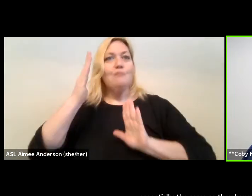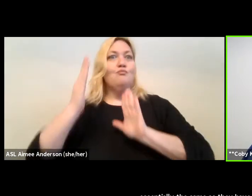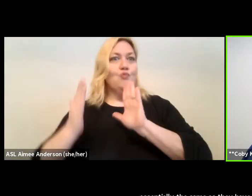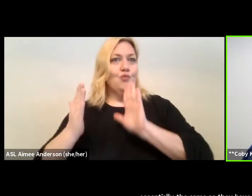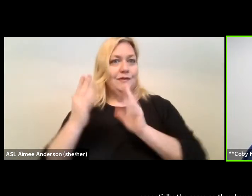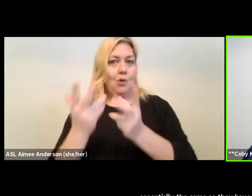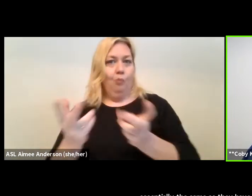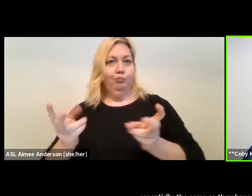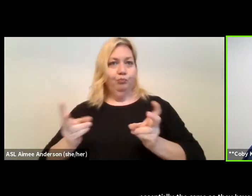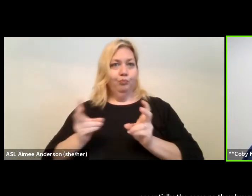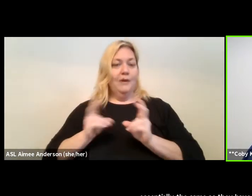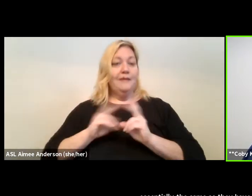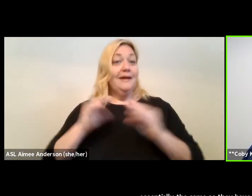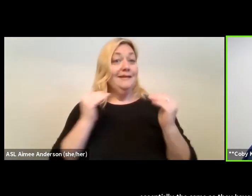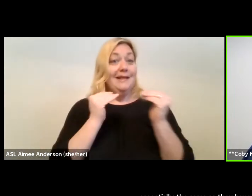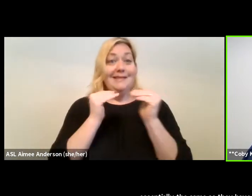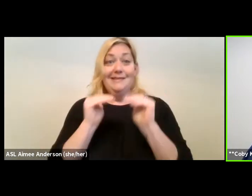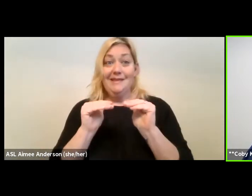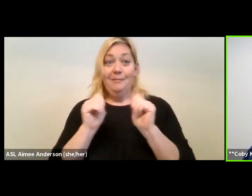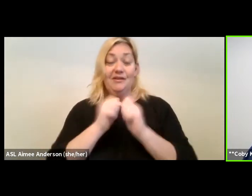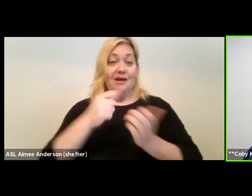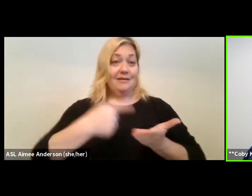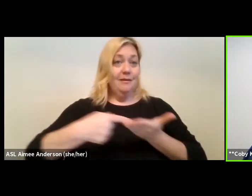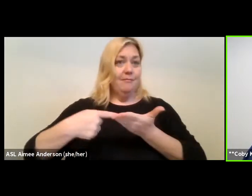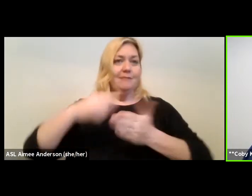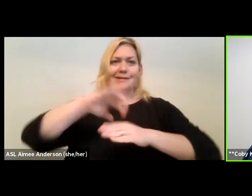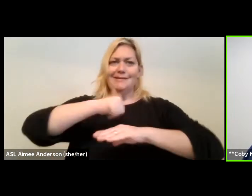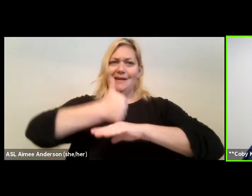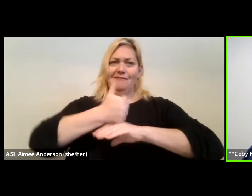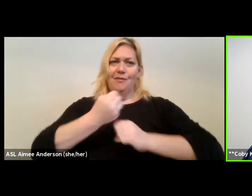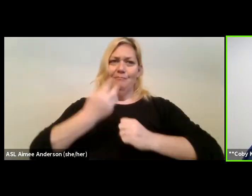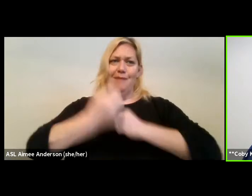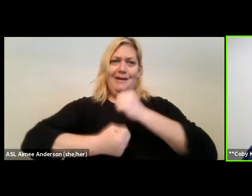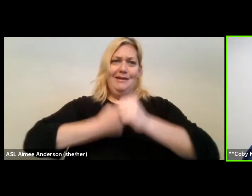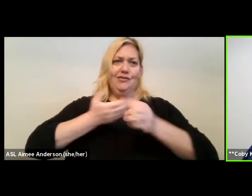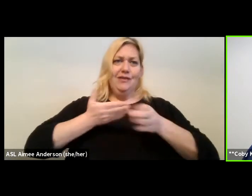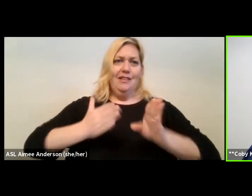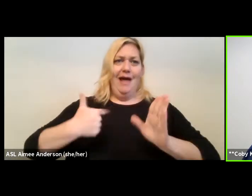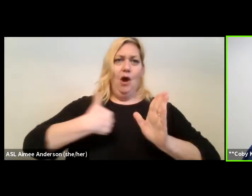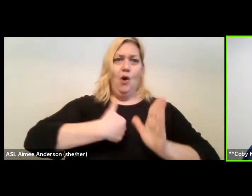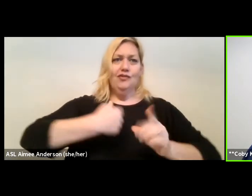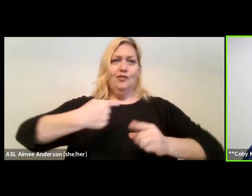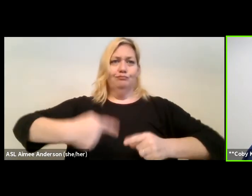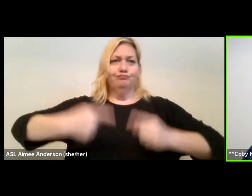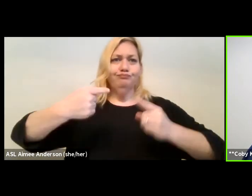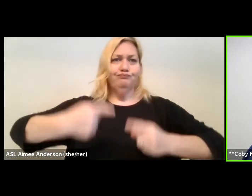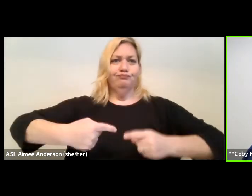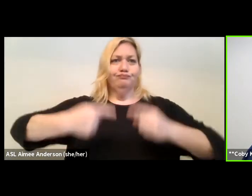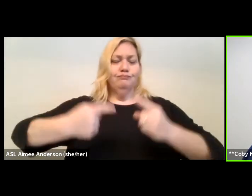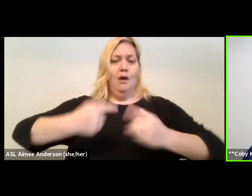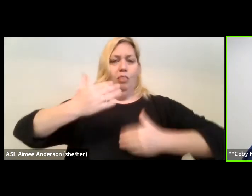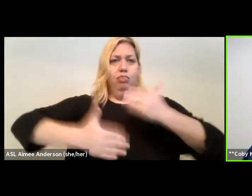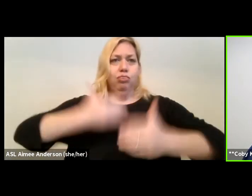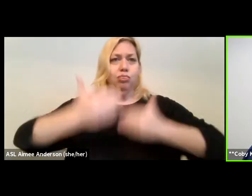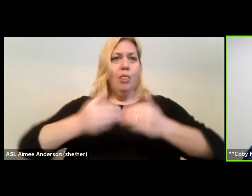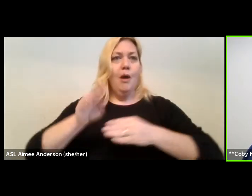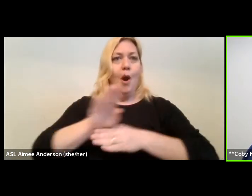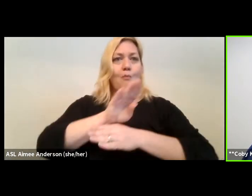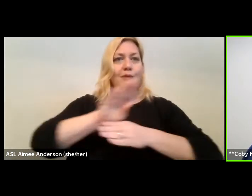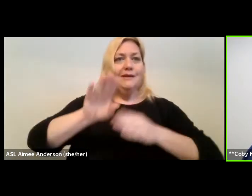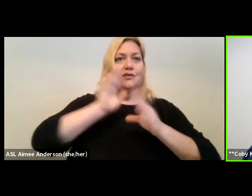these limits on debate have been in place for many years and will allow us to debate issues and proceed through our business in an orderly